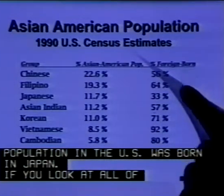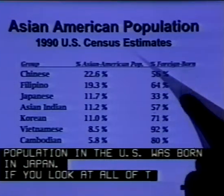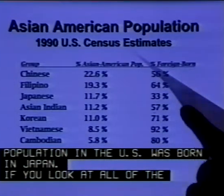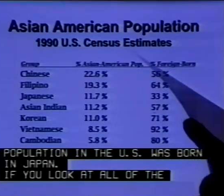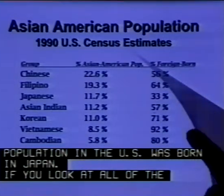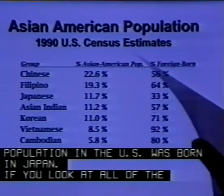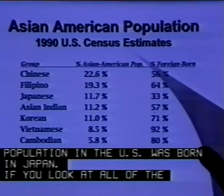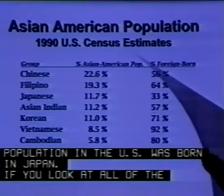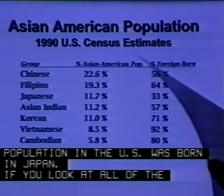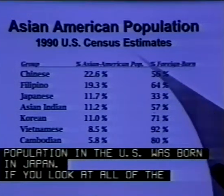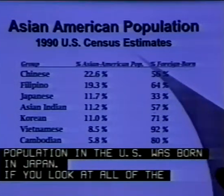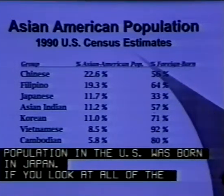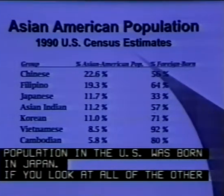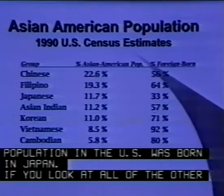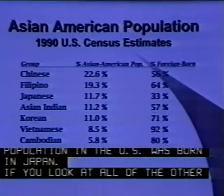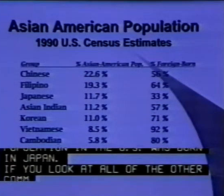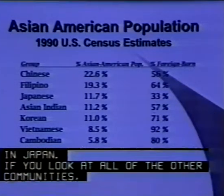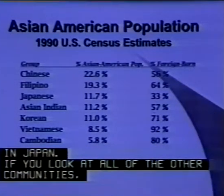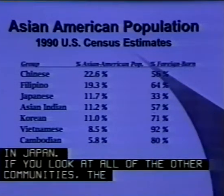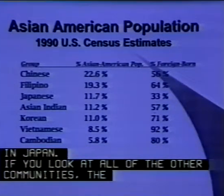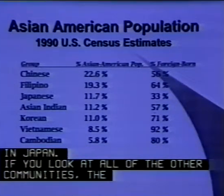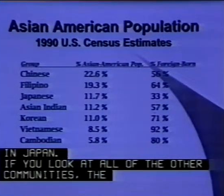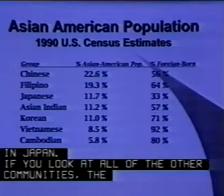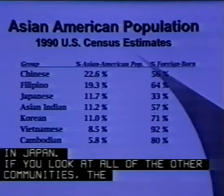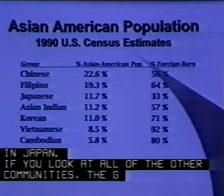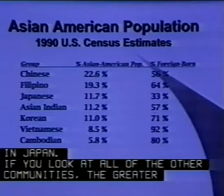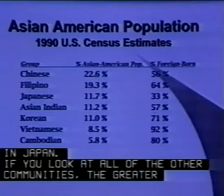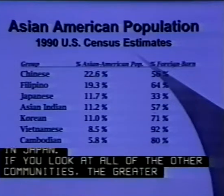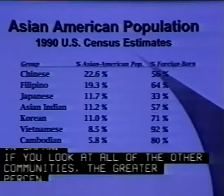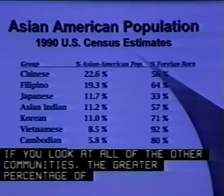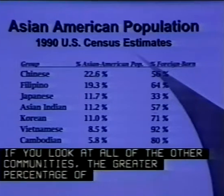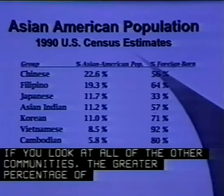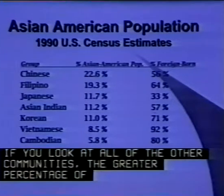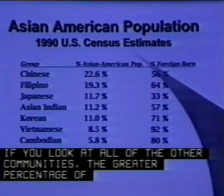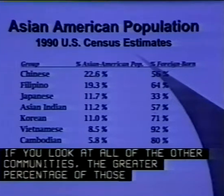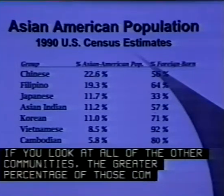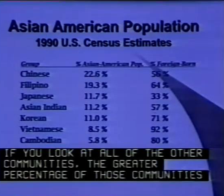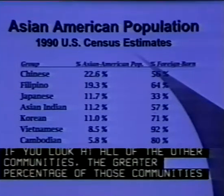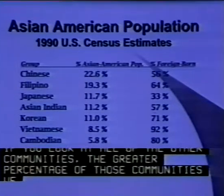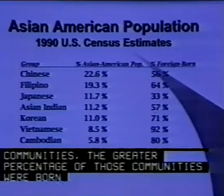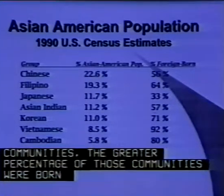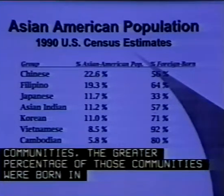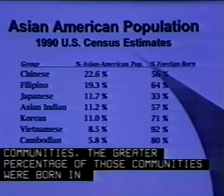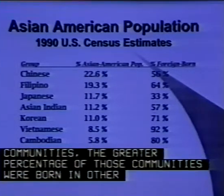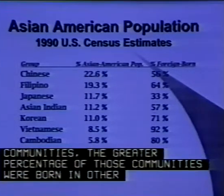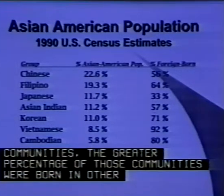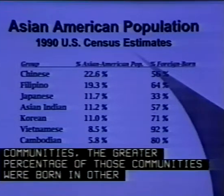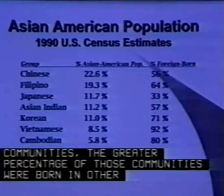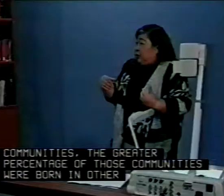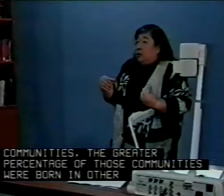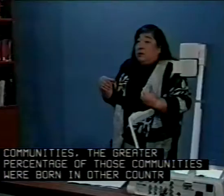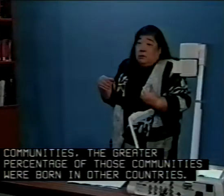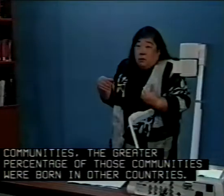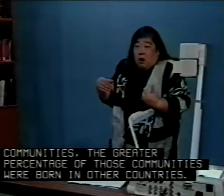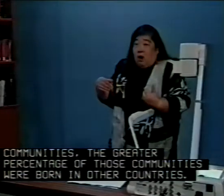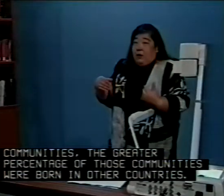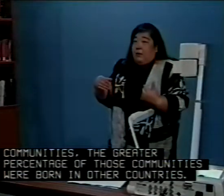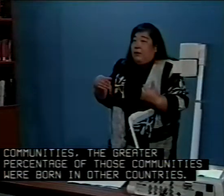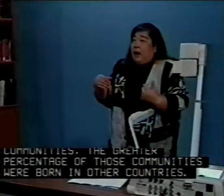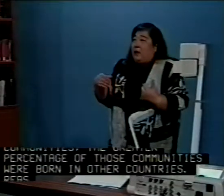the greater percentage of those communities were born in other countries. Reasons for immigration are either that of